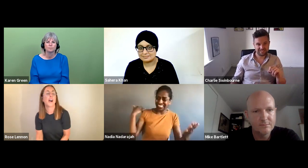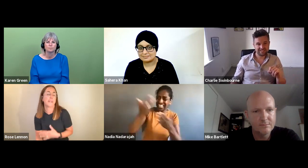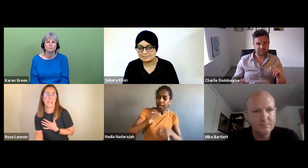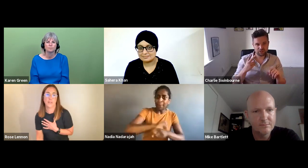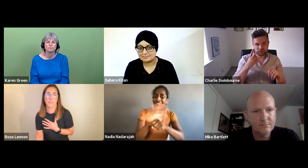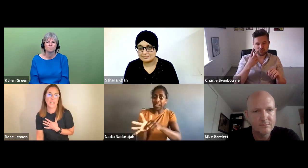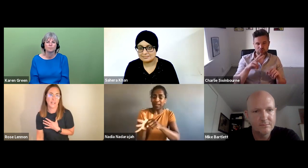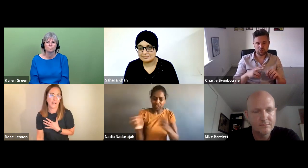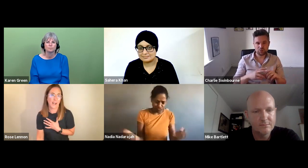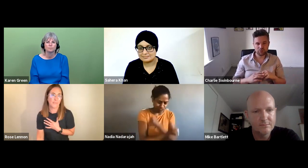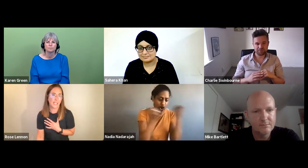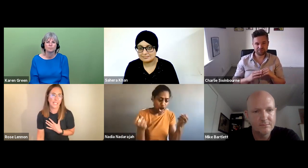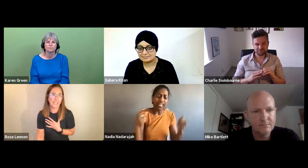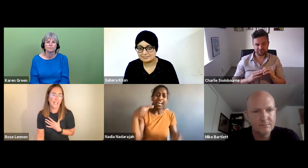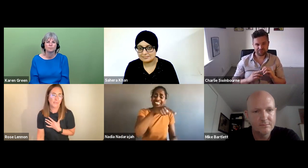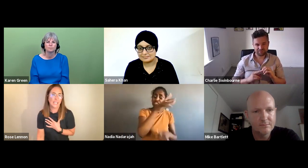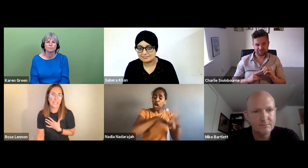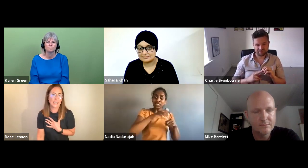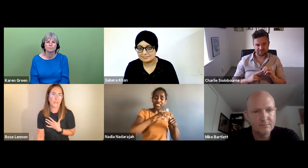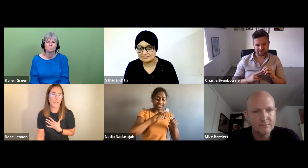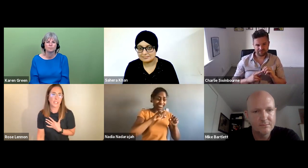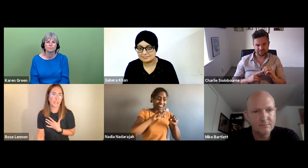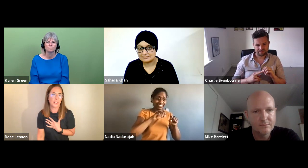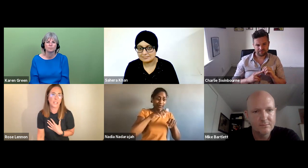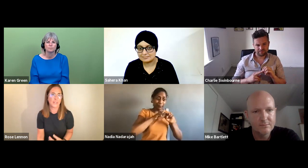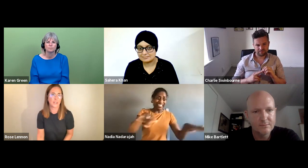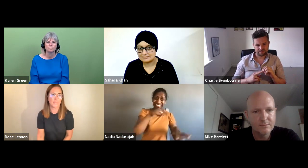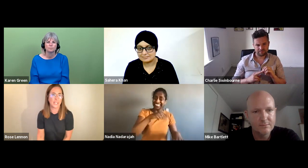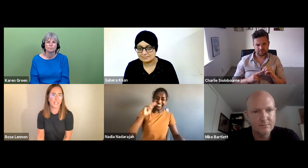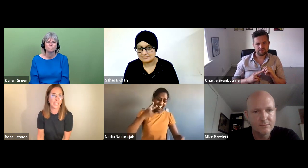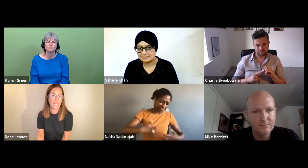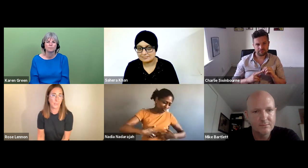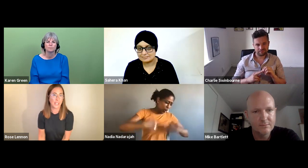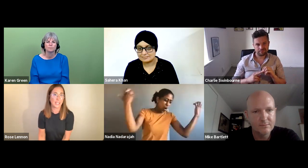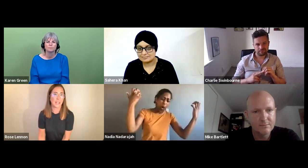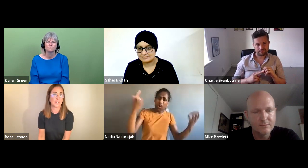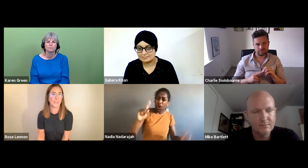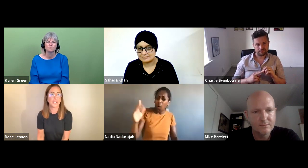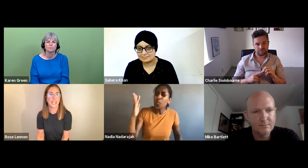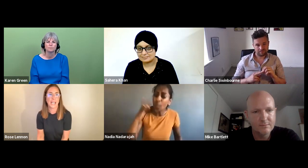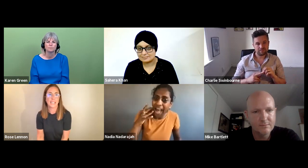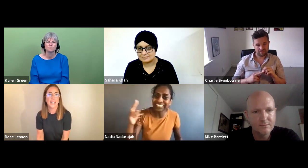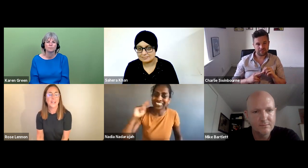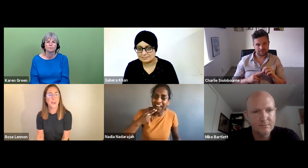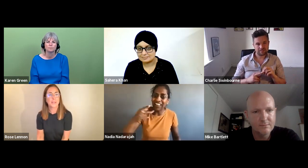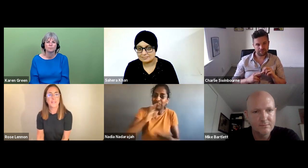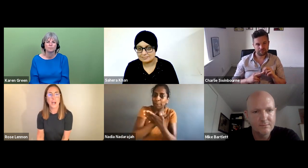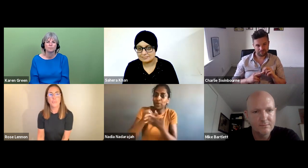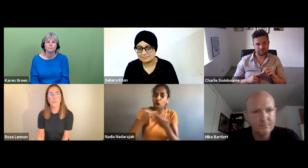I'm in the social media. I'm really, really strong in the community of social media within the deaf community. And there was a bit of an